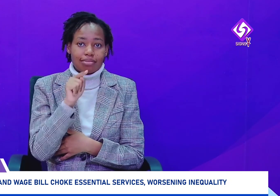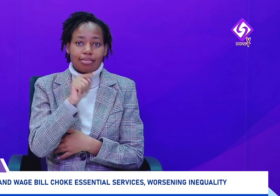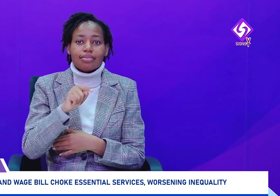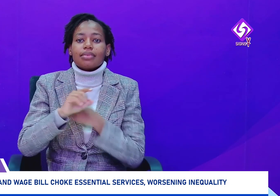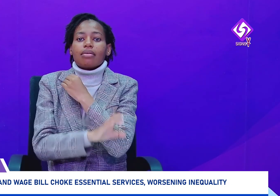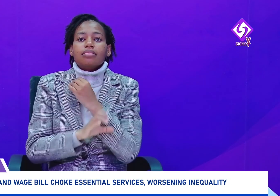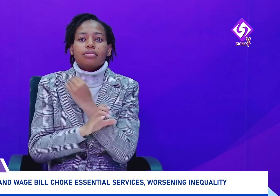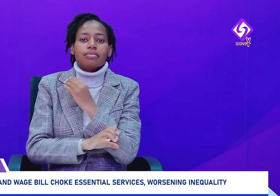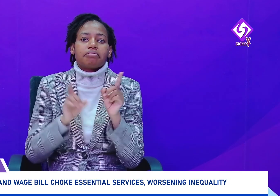KHRC.